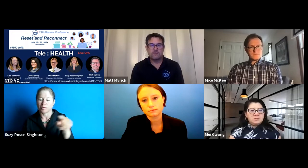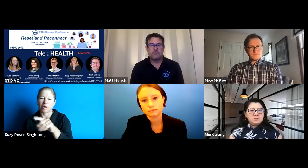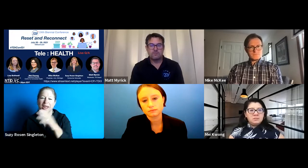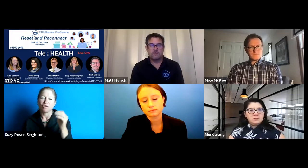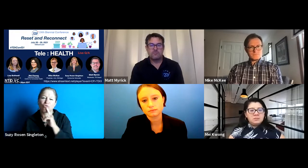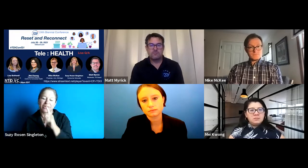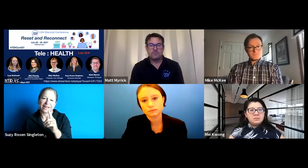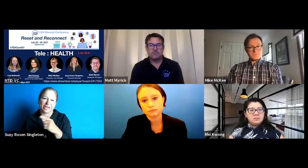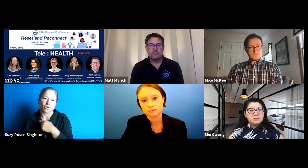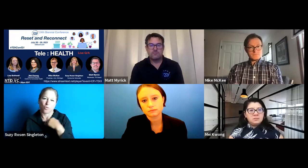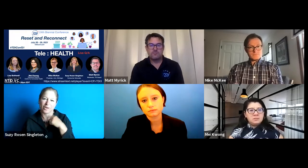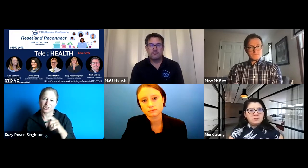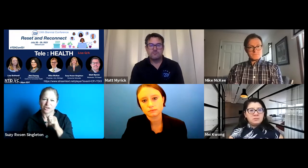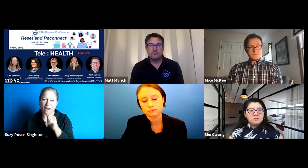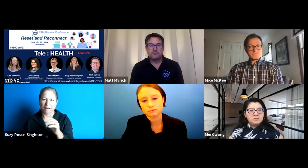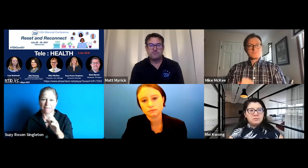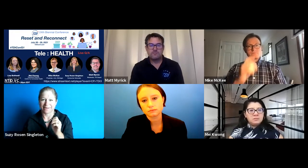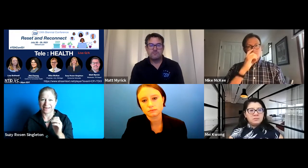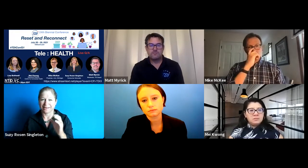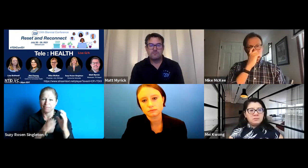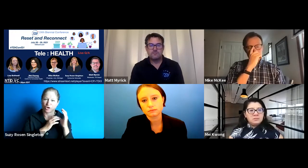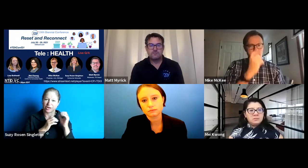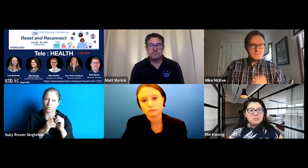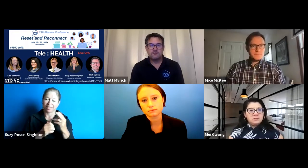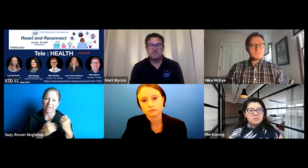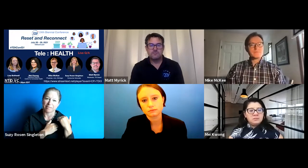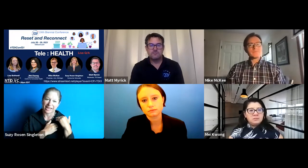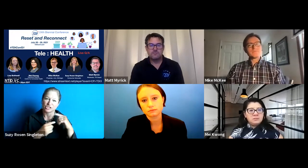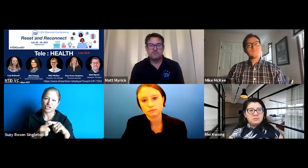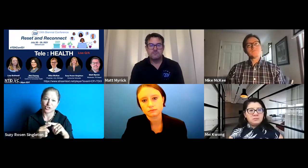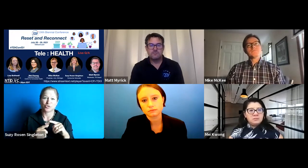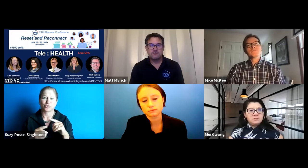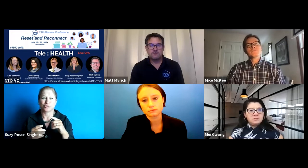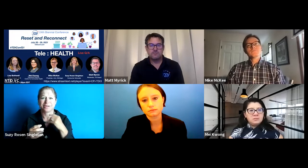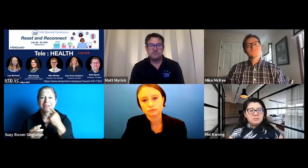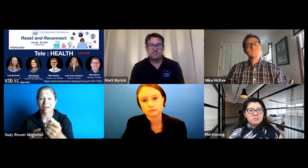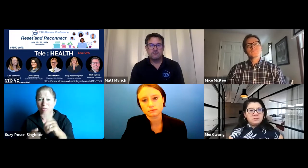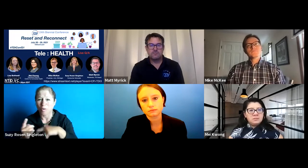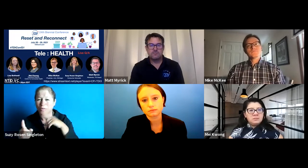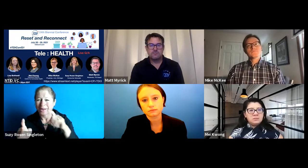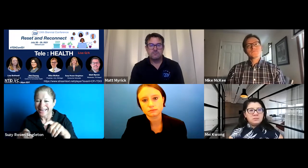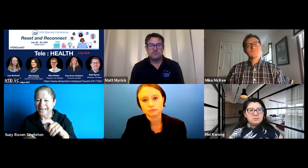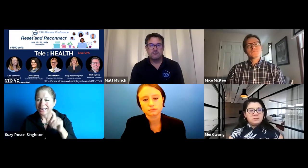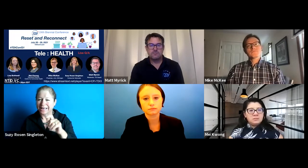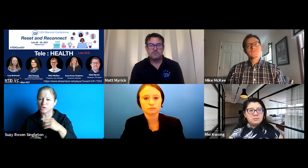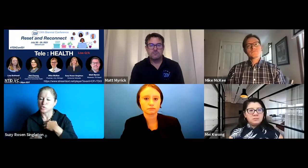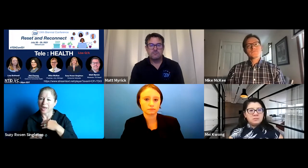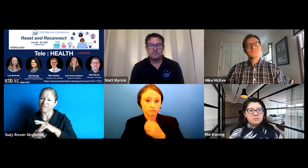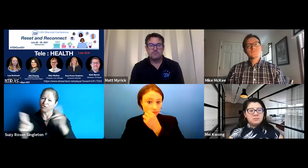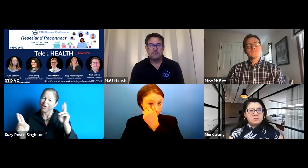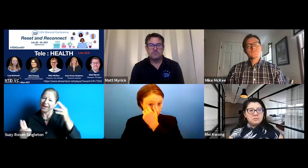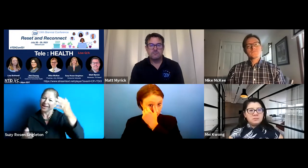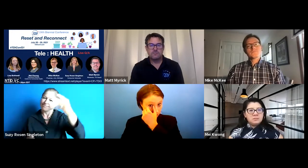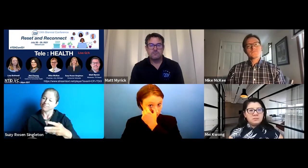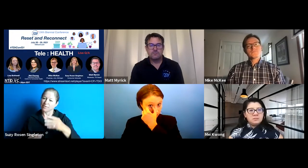people using different portals and systems, and really we shouldn't be burdened with the obligation as individuals to tell